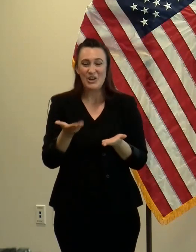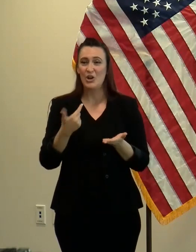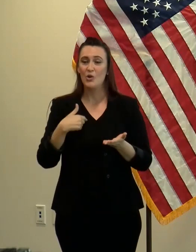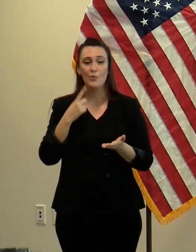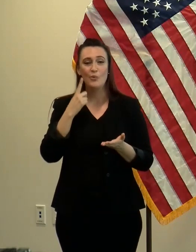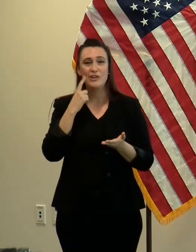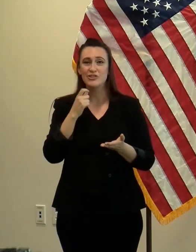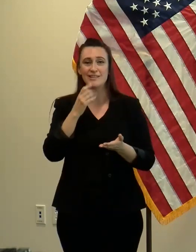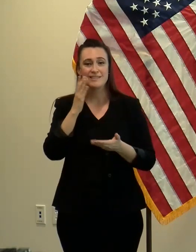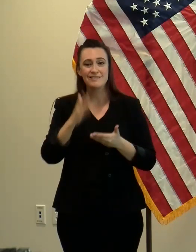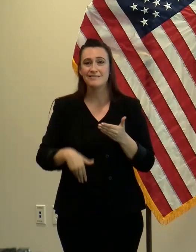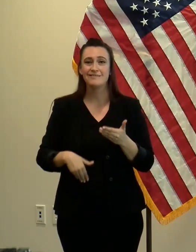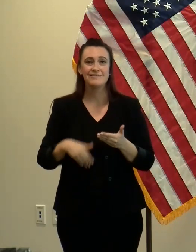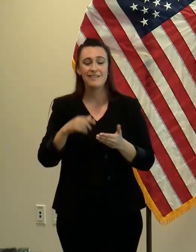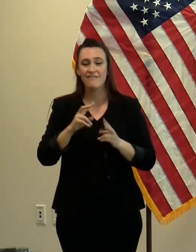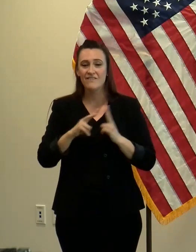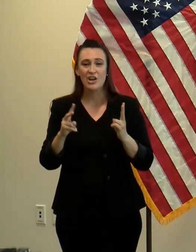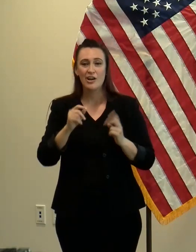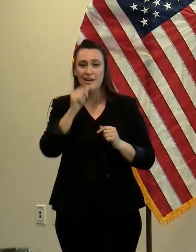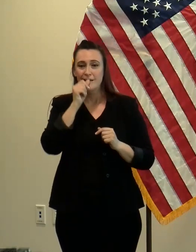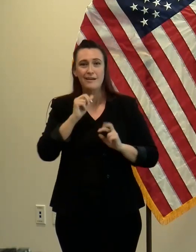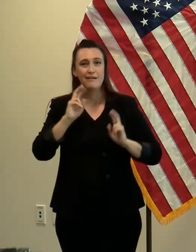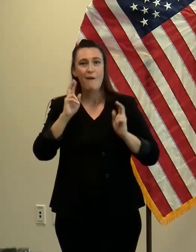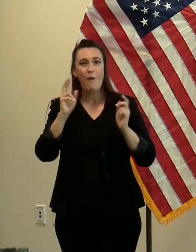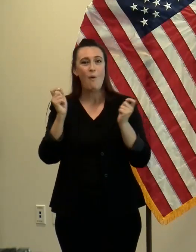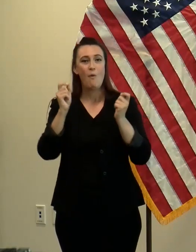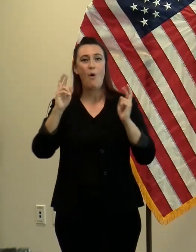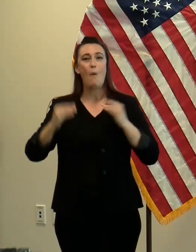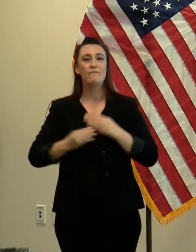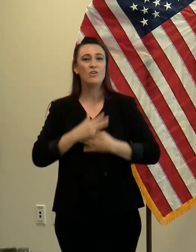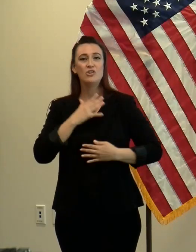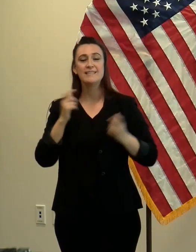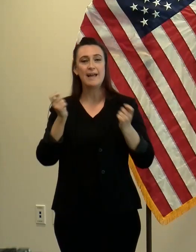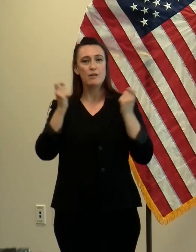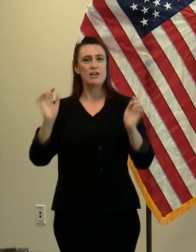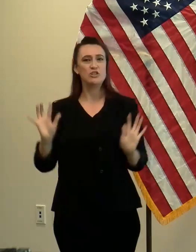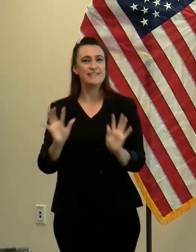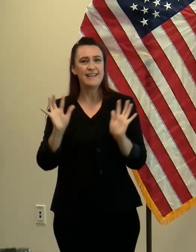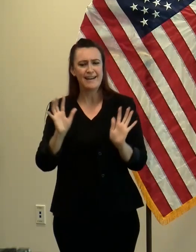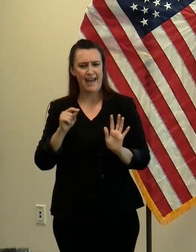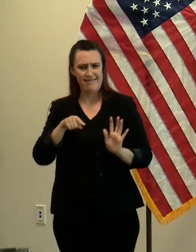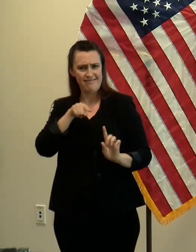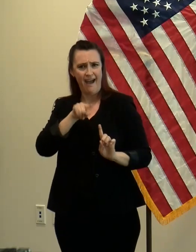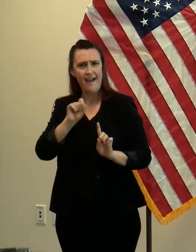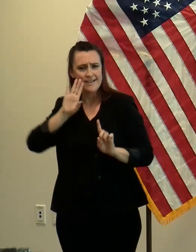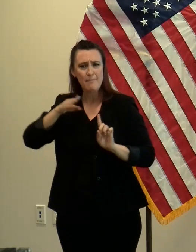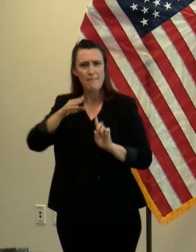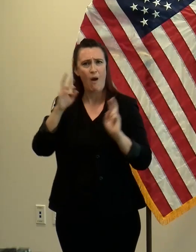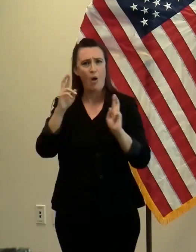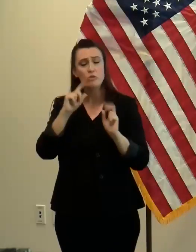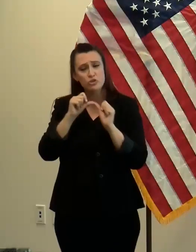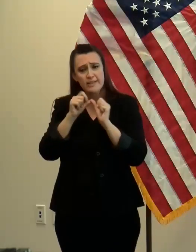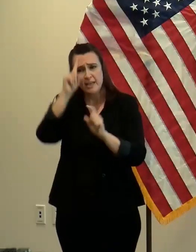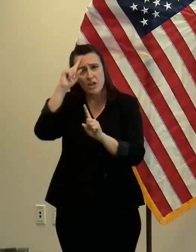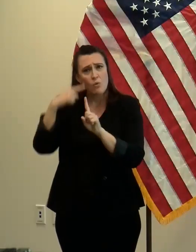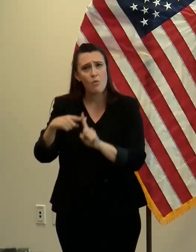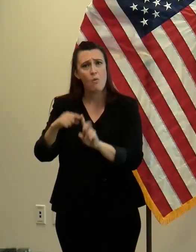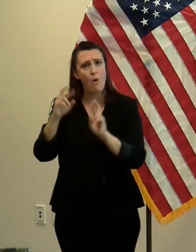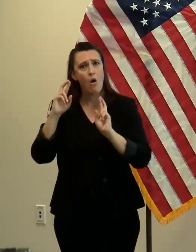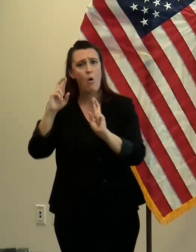through a very hopeful celebration on Sunday. we should continue to be hopeful